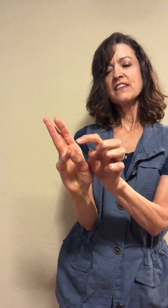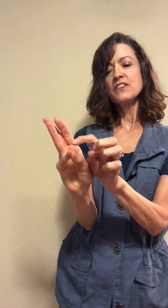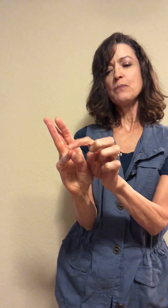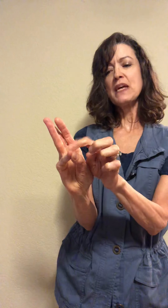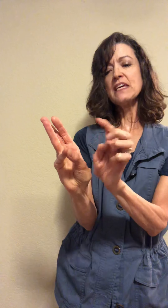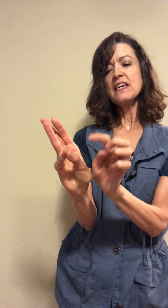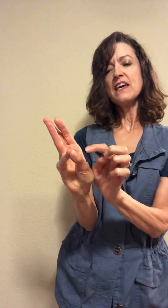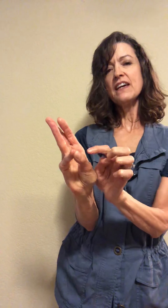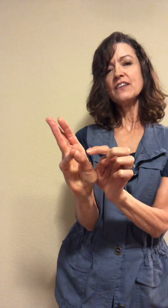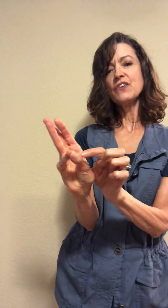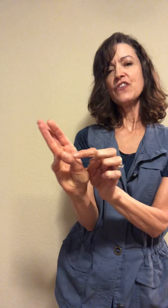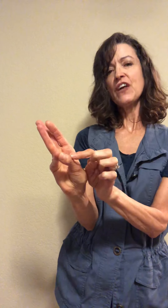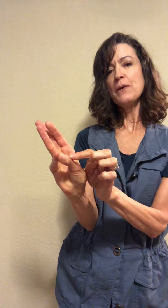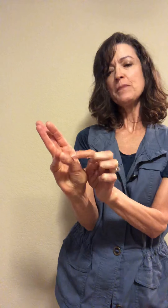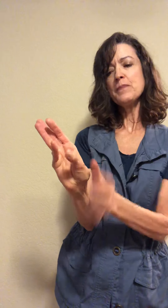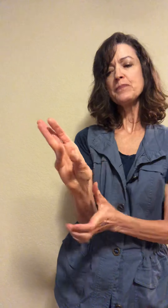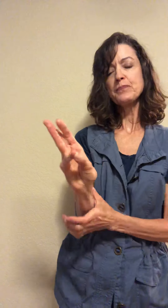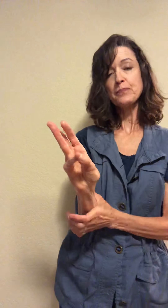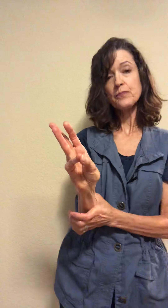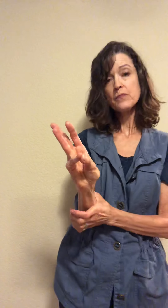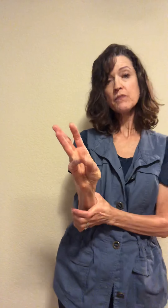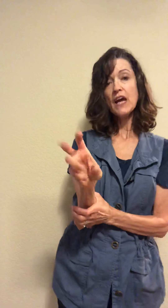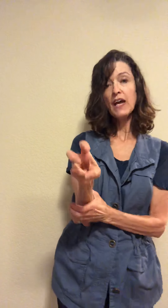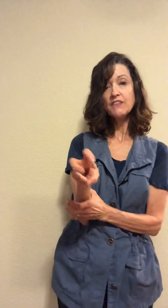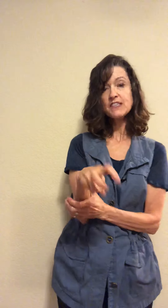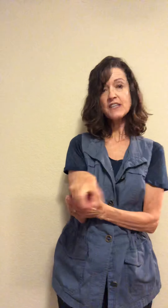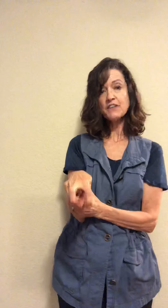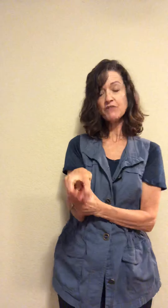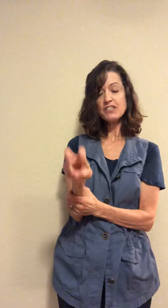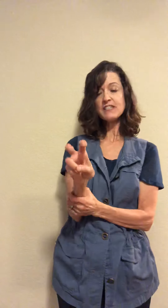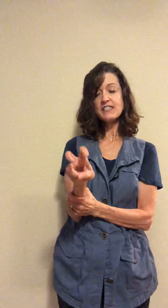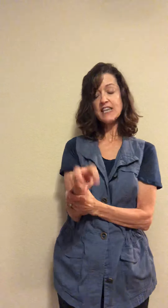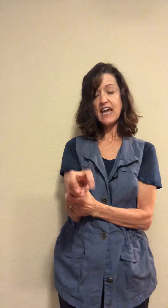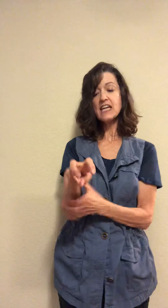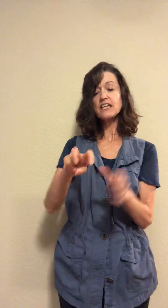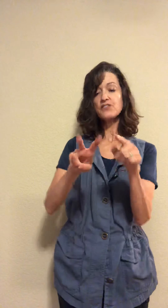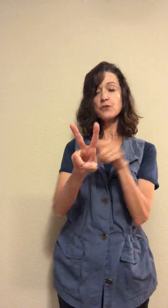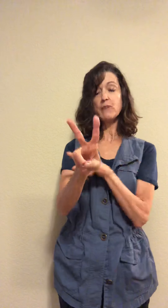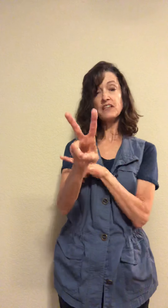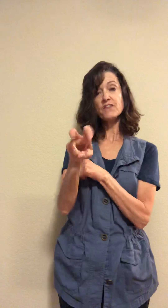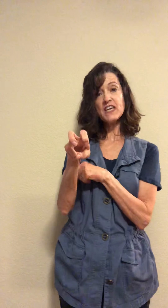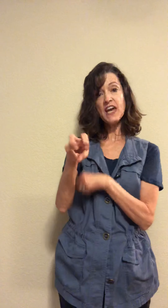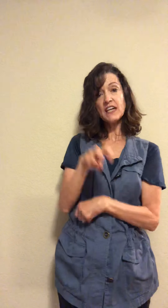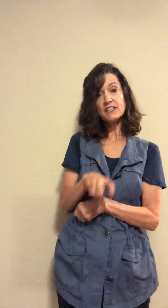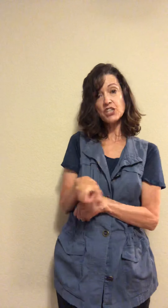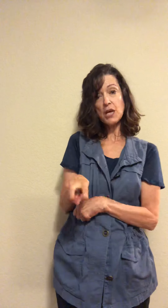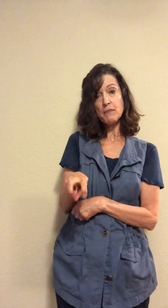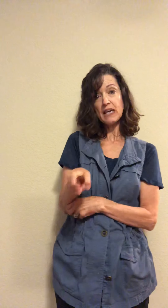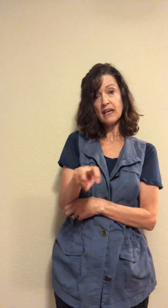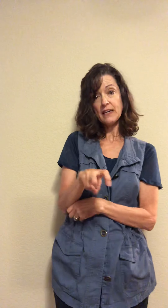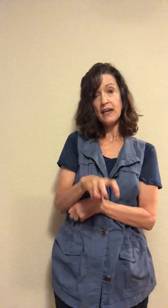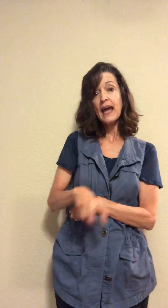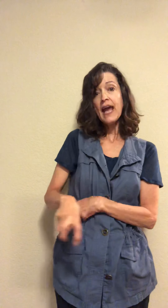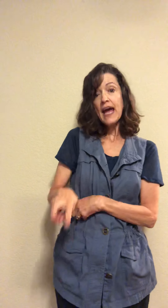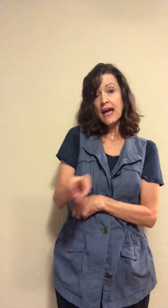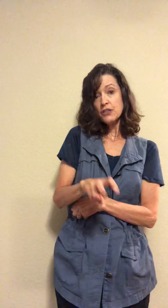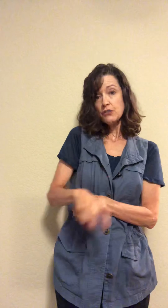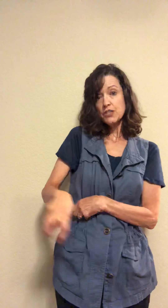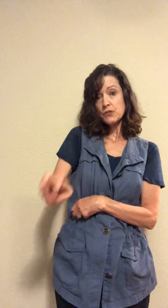your pinky and your thumb, and the sign for snake is your bent V hand shape again, and you just